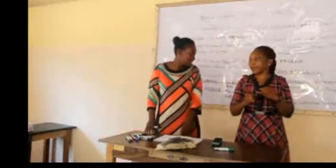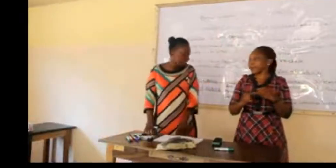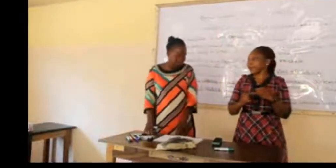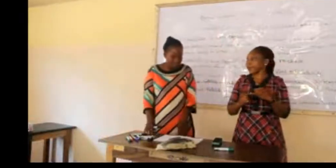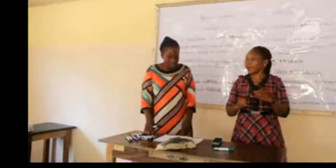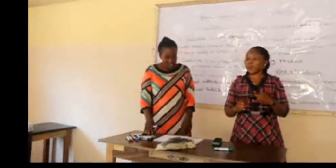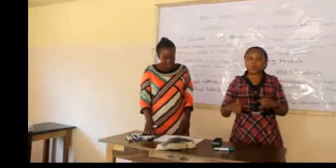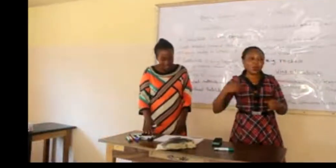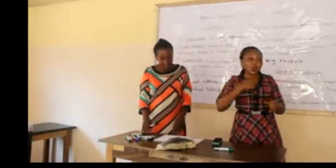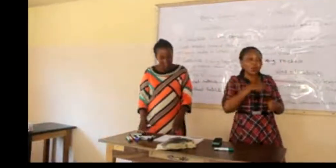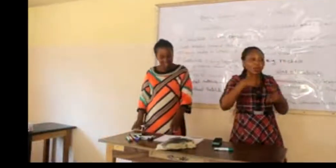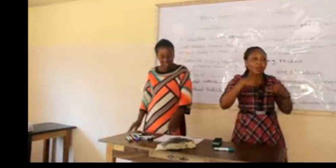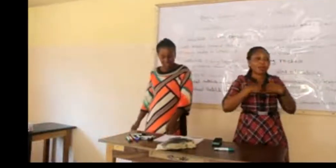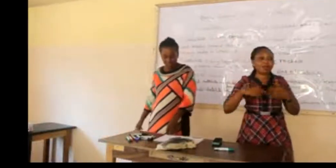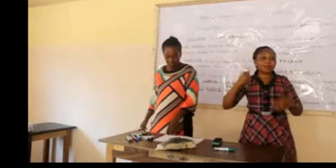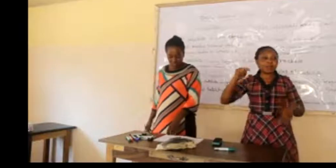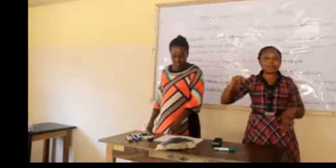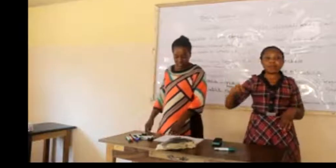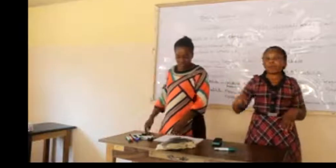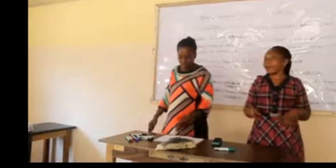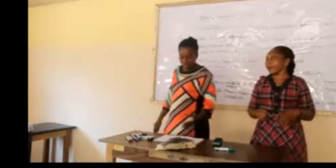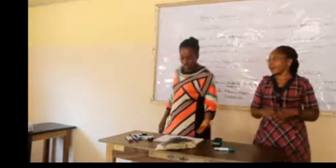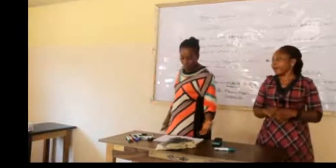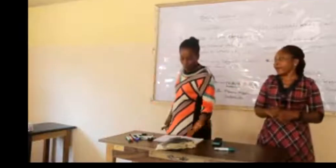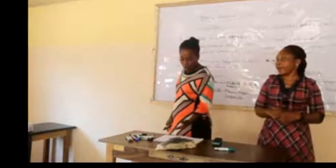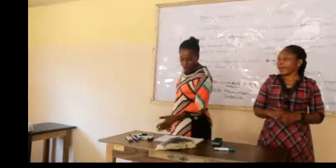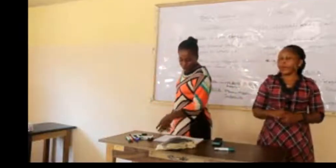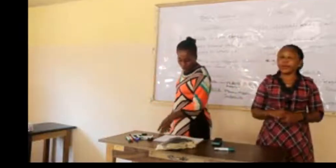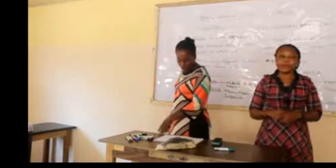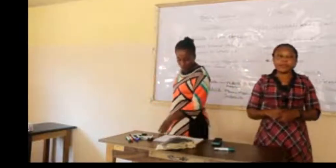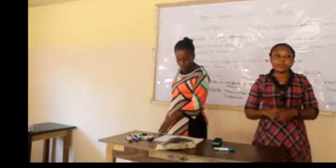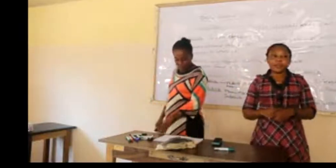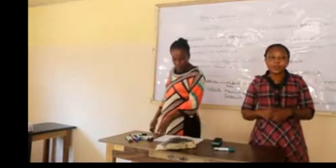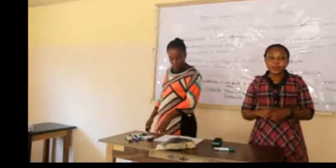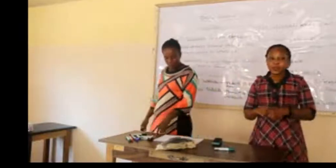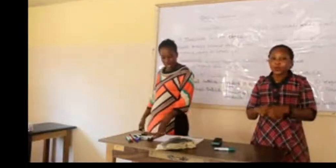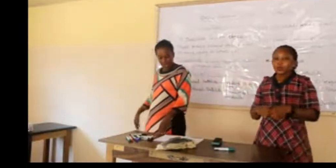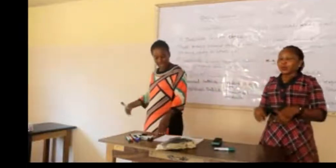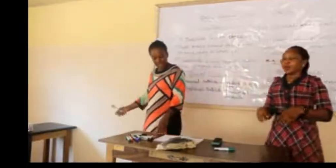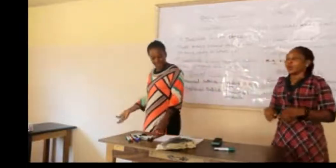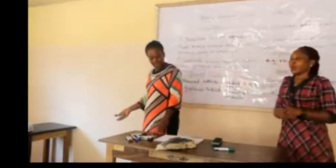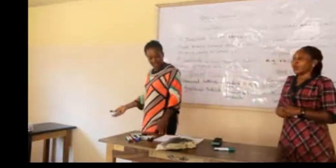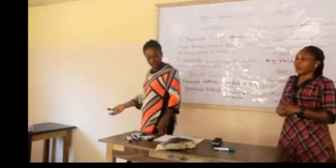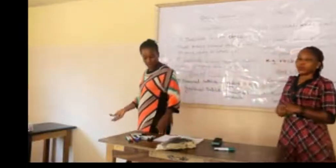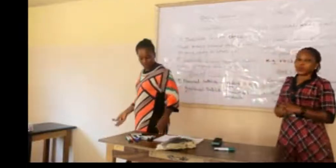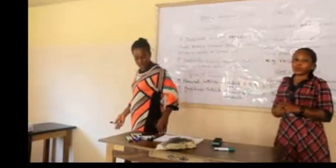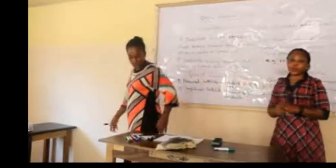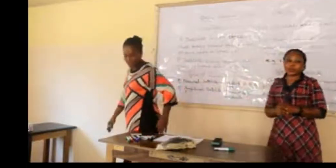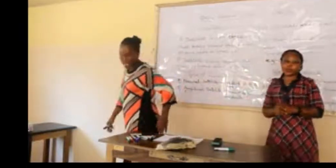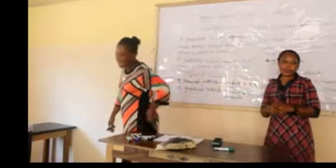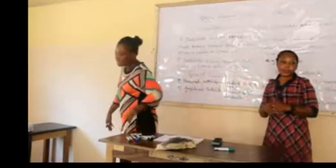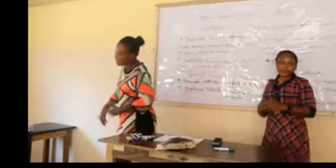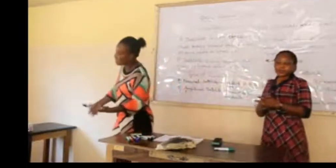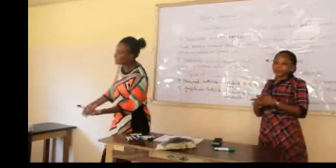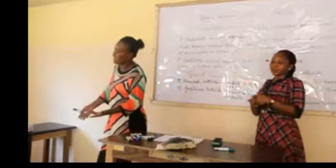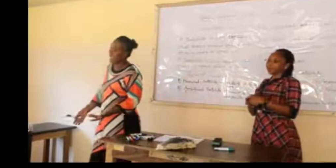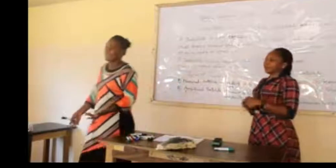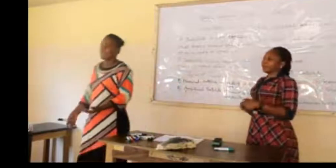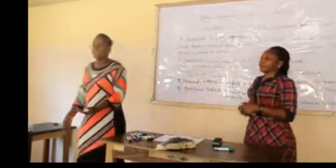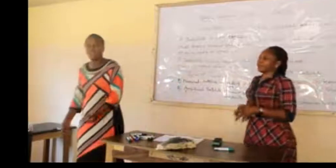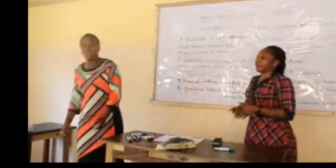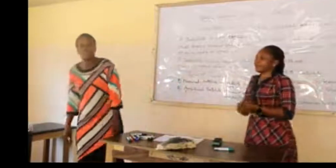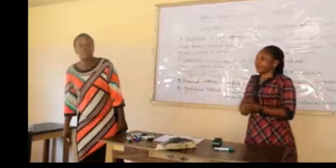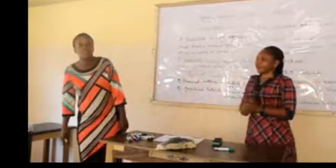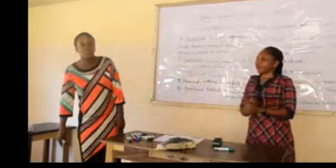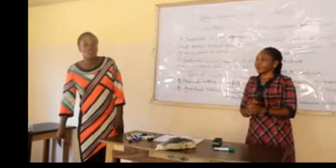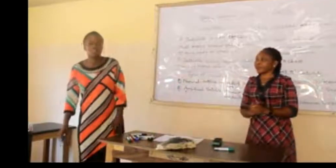industry. Defense industry. This modern world, some weapons of war can be carried into space by